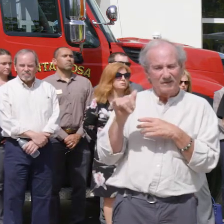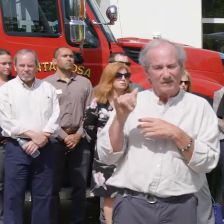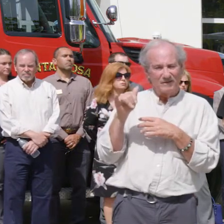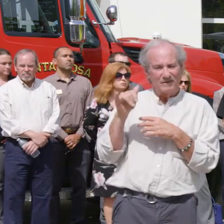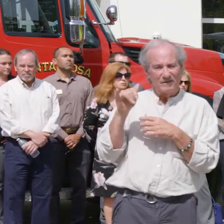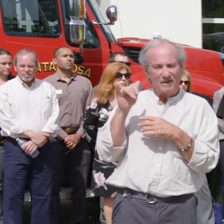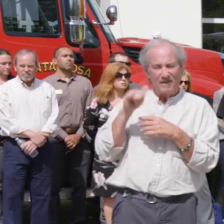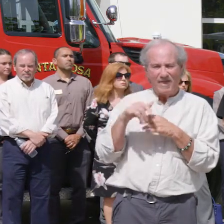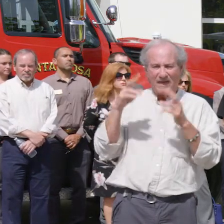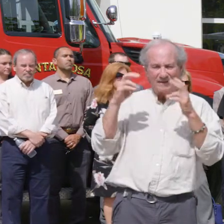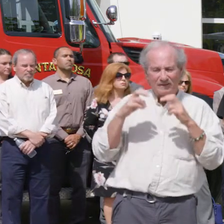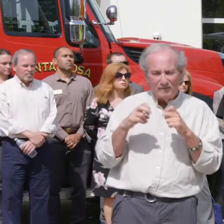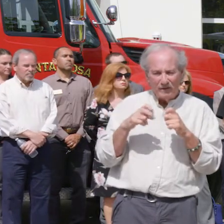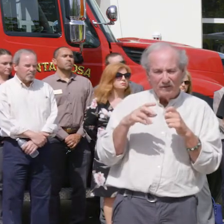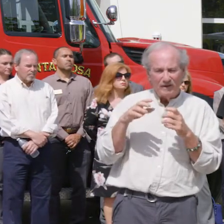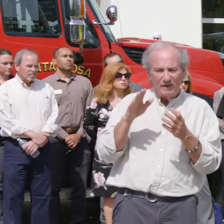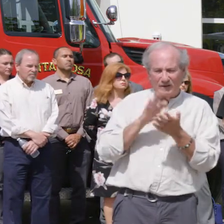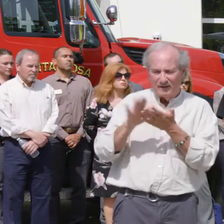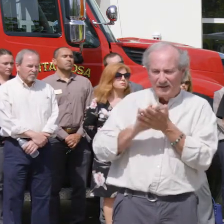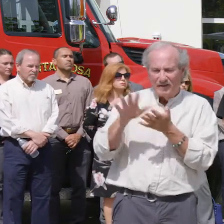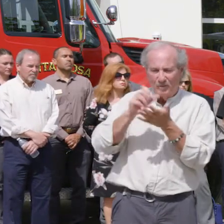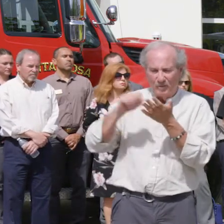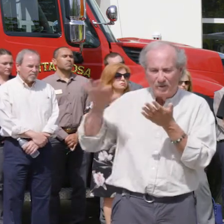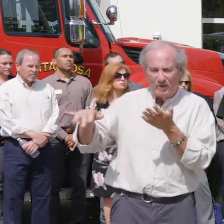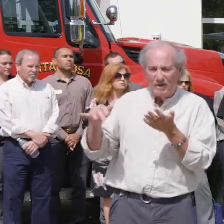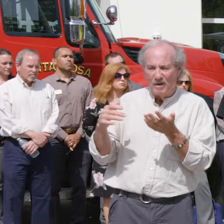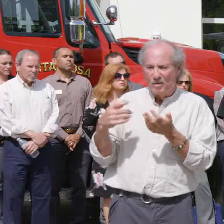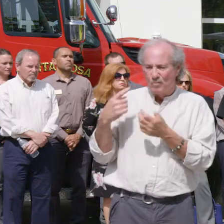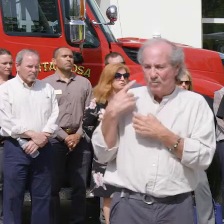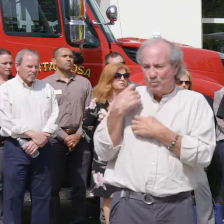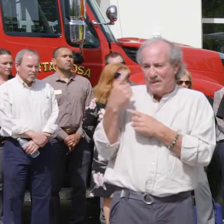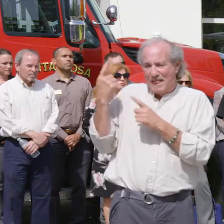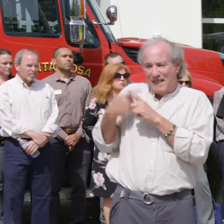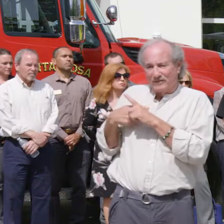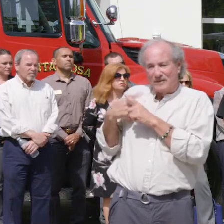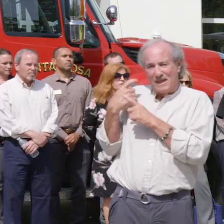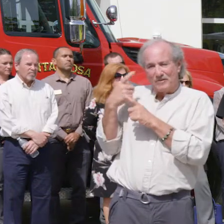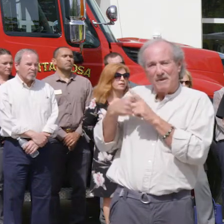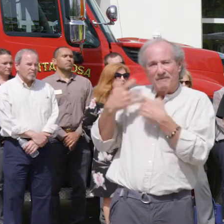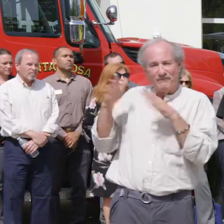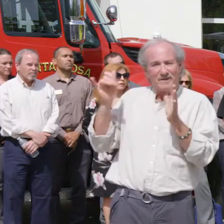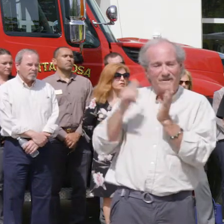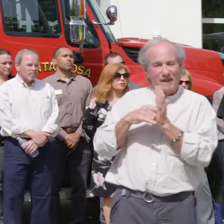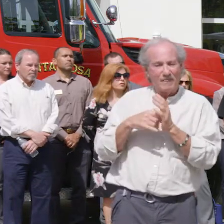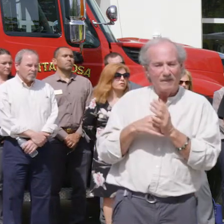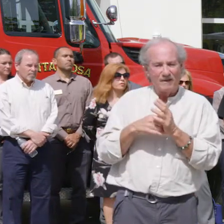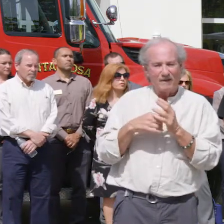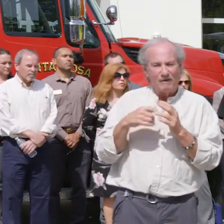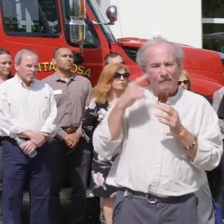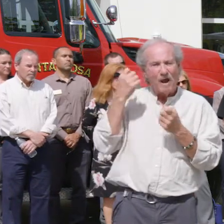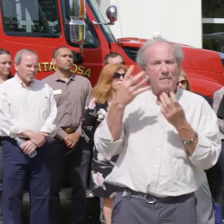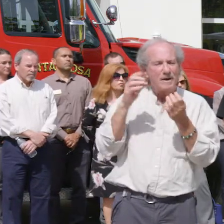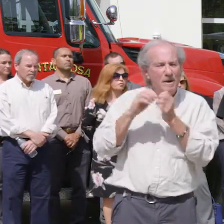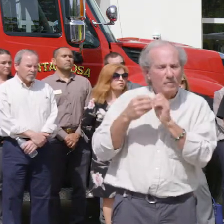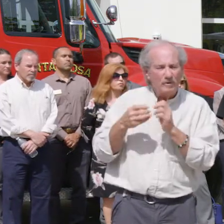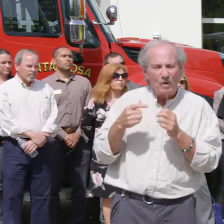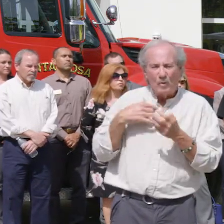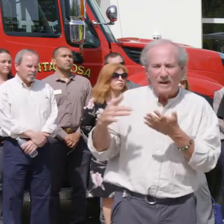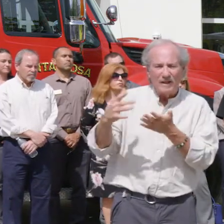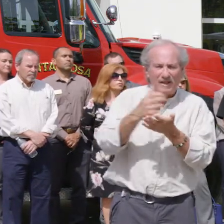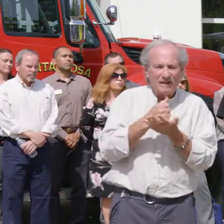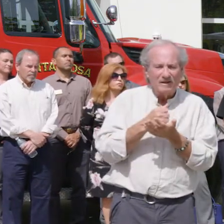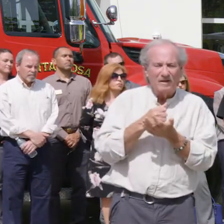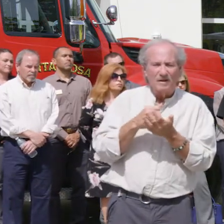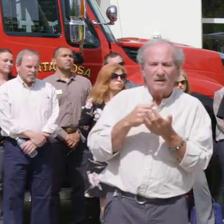this assessment, excavation, disposal work was just completed last month. So in terms of numbers, we collected